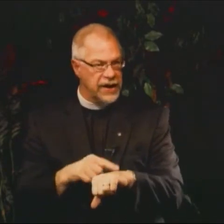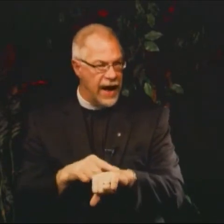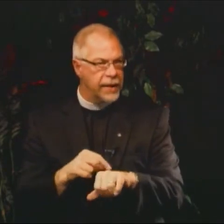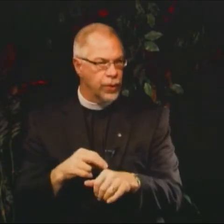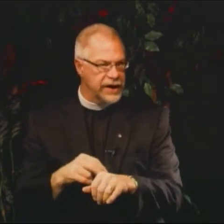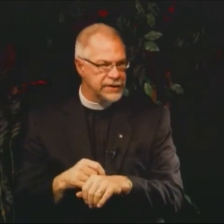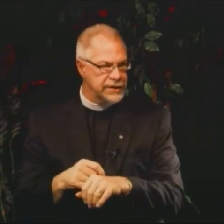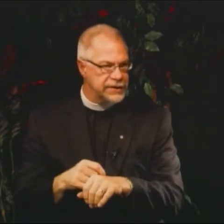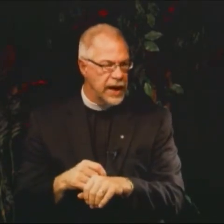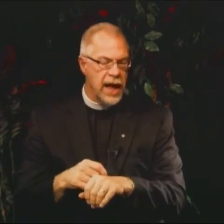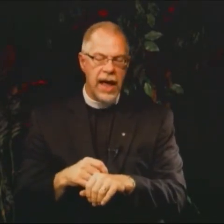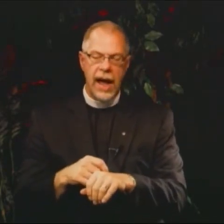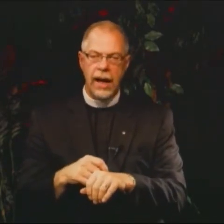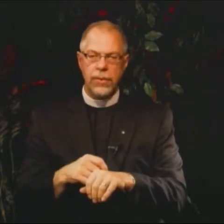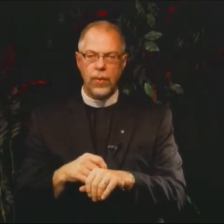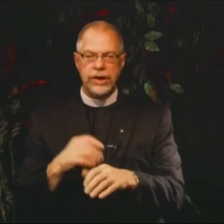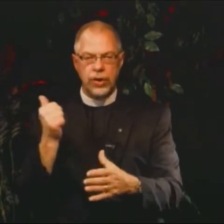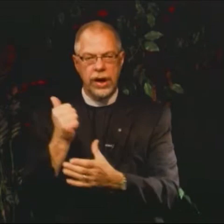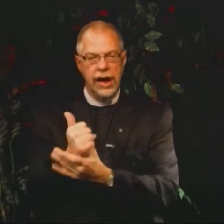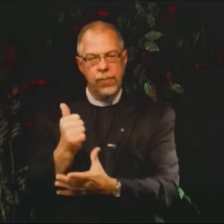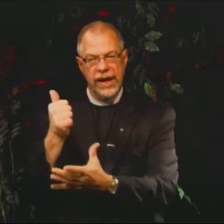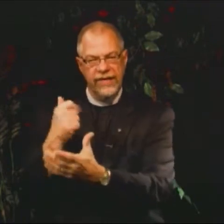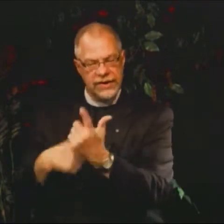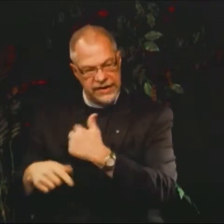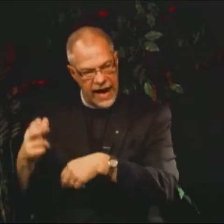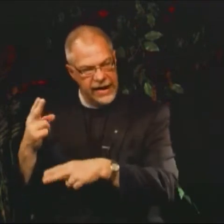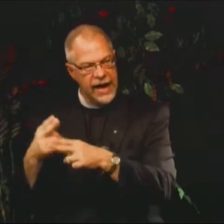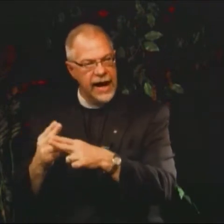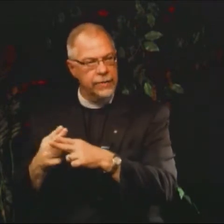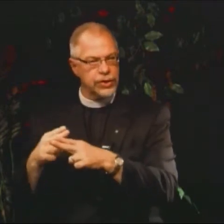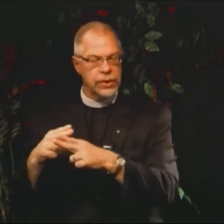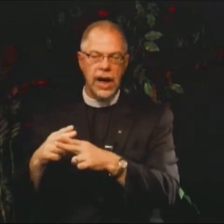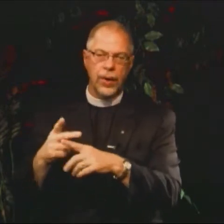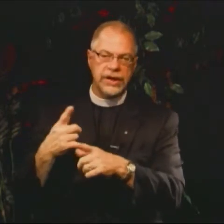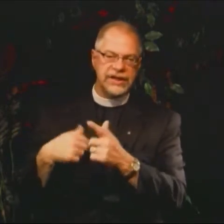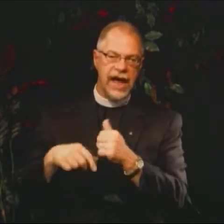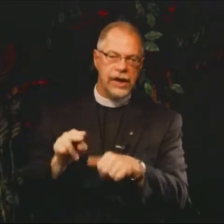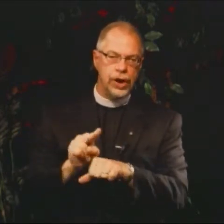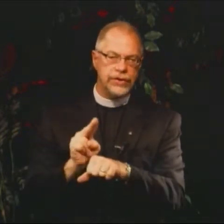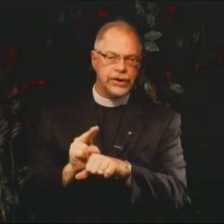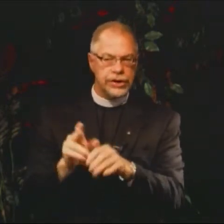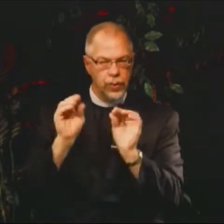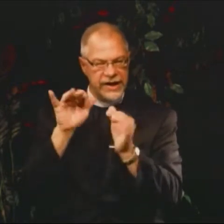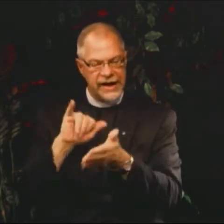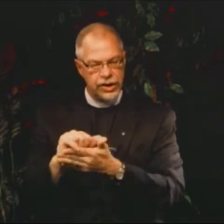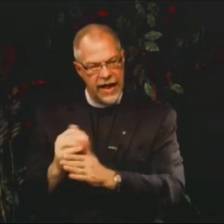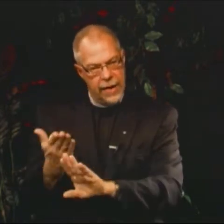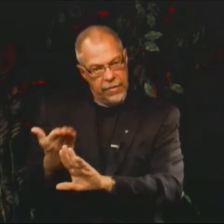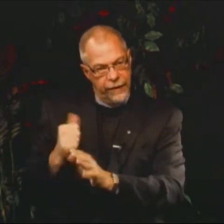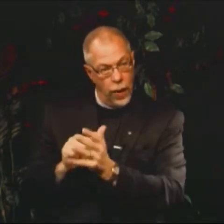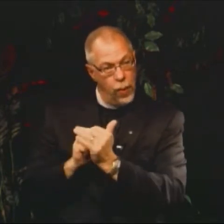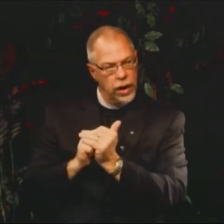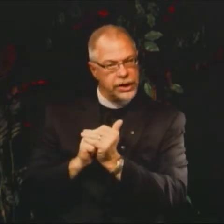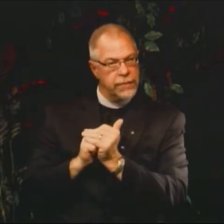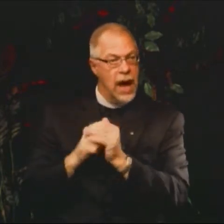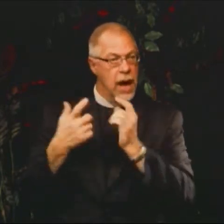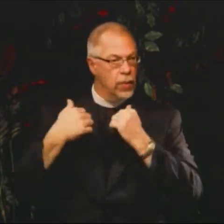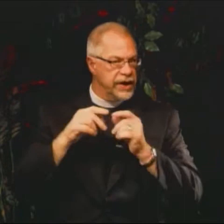time reasons. Mm-hmm. We shorten it up, we give it sign names or sign usages. We teach that before worship. We